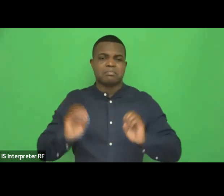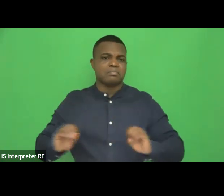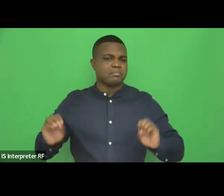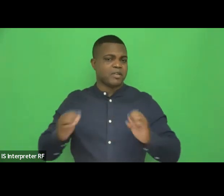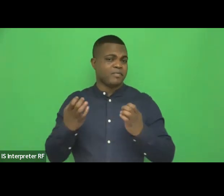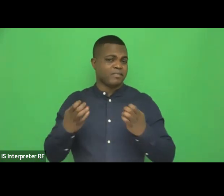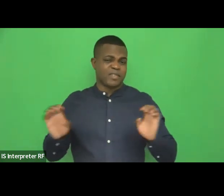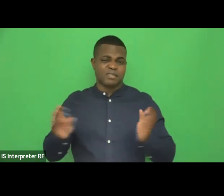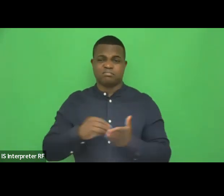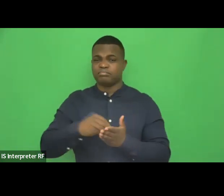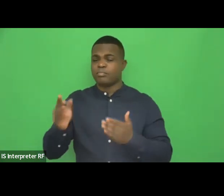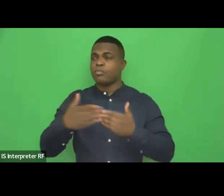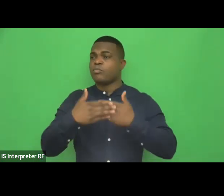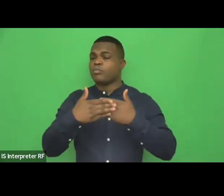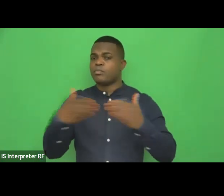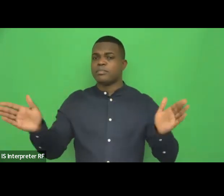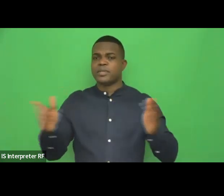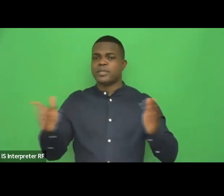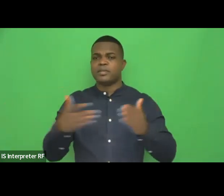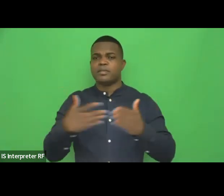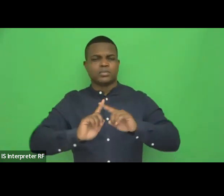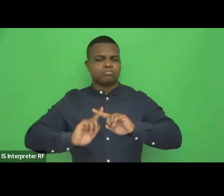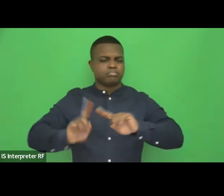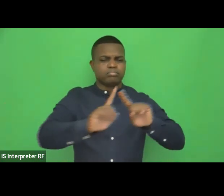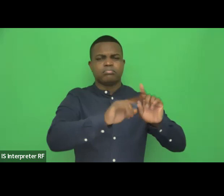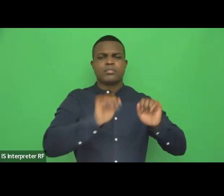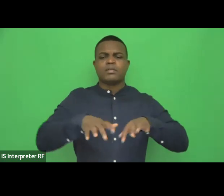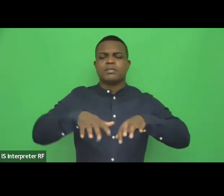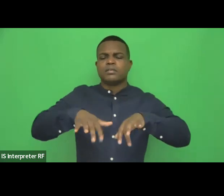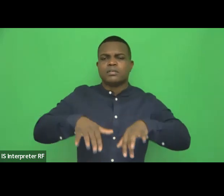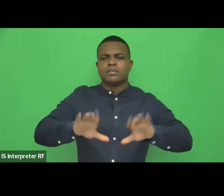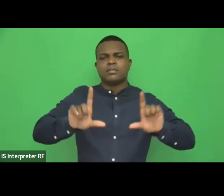ebook platform. It's available across lots of different